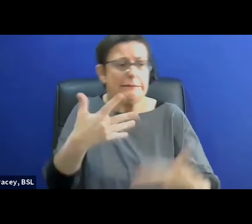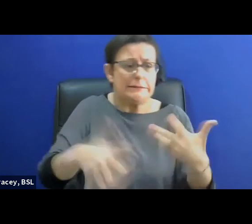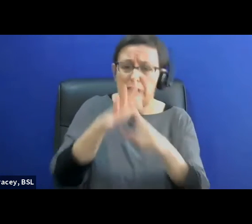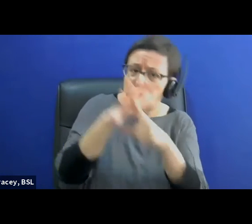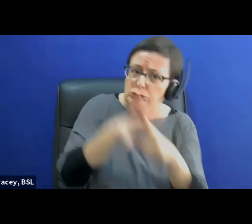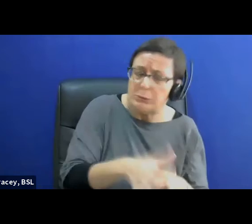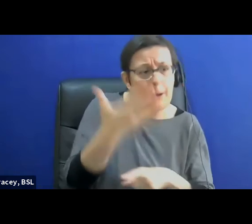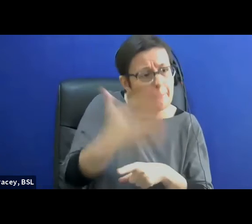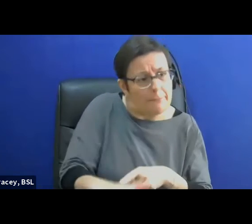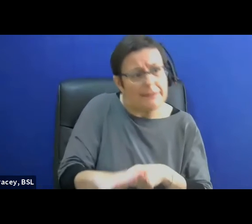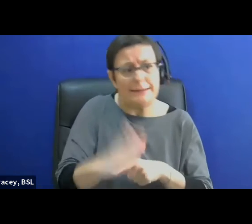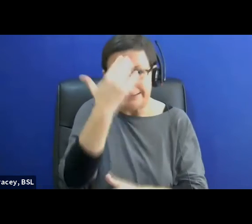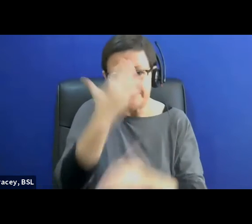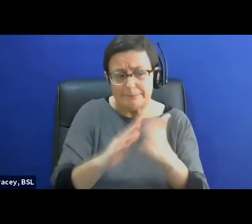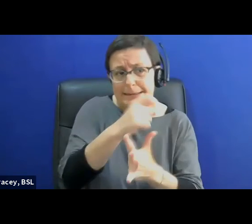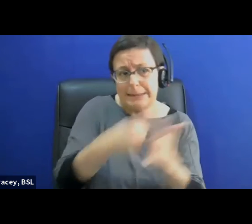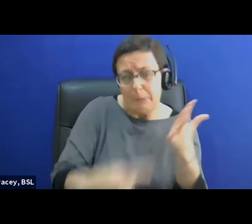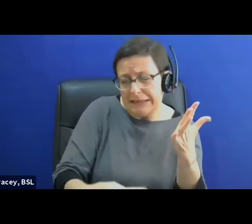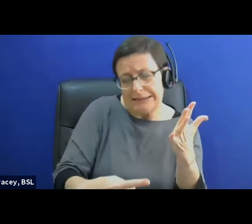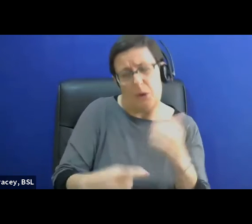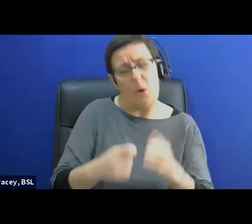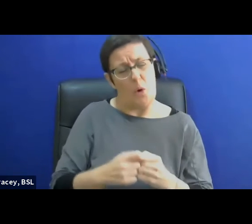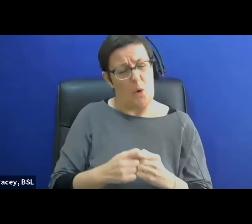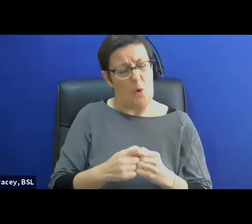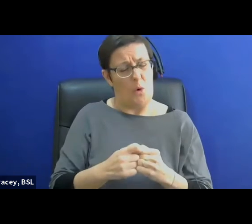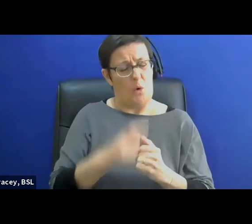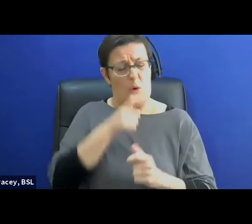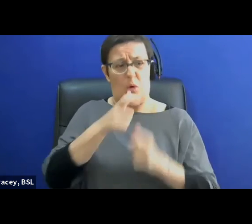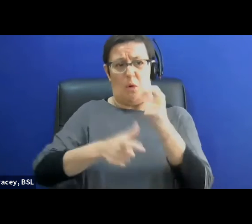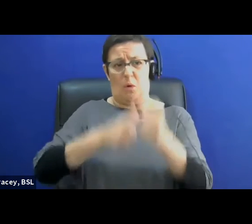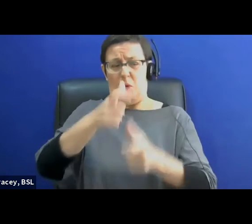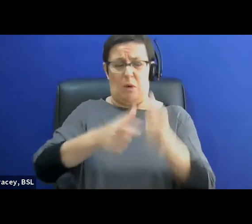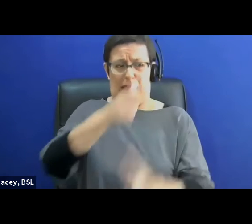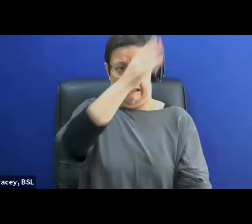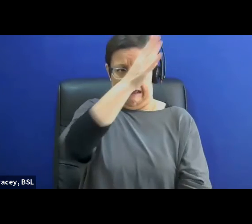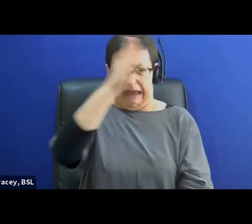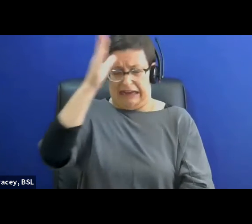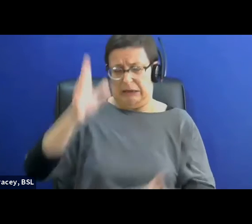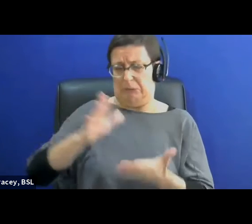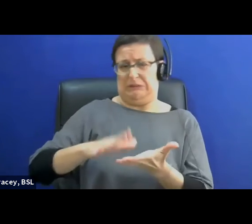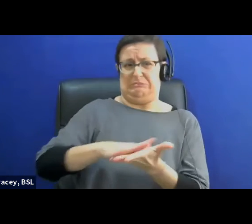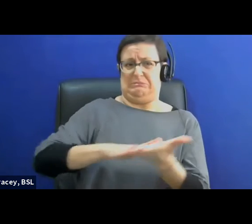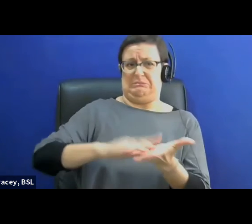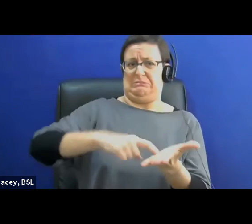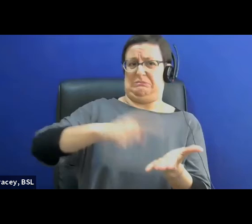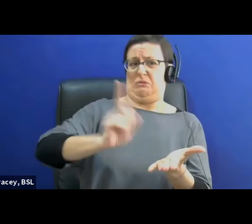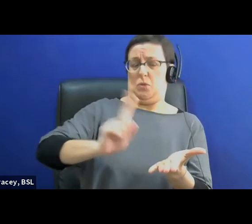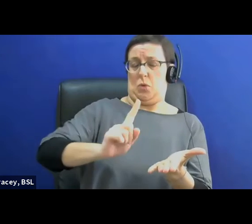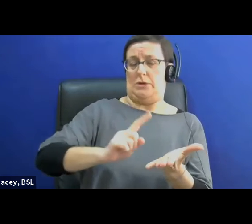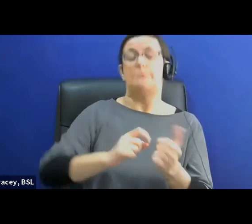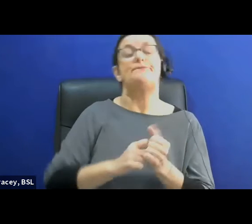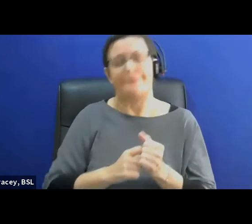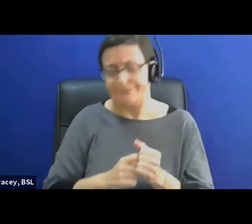typical academic speak, it's a lot of words, and what does it really mean? I looked further down the page and found a far